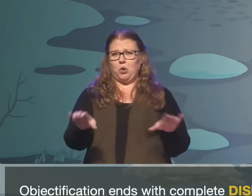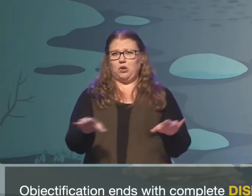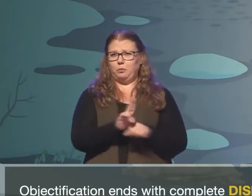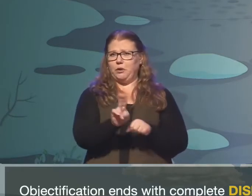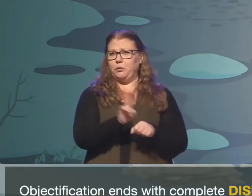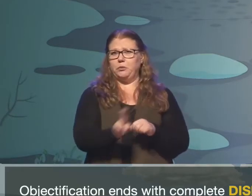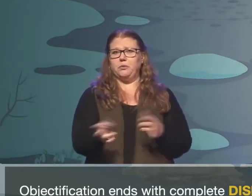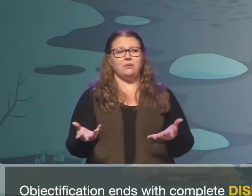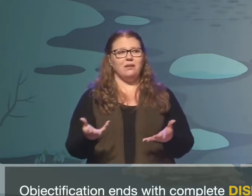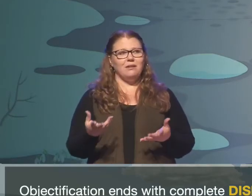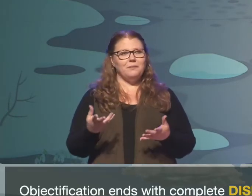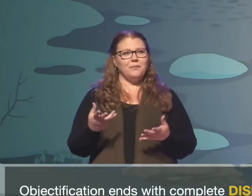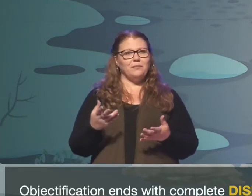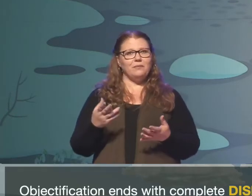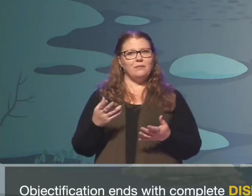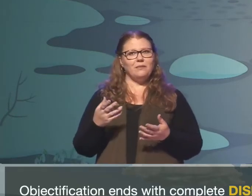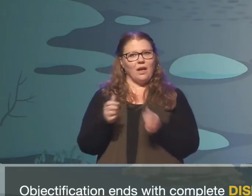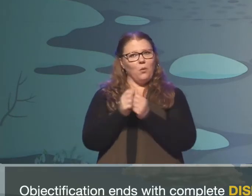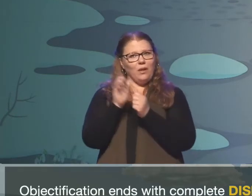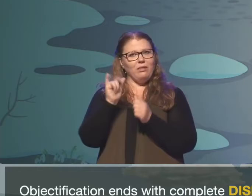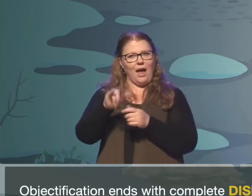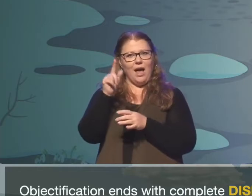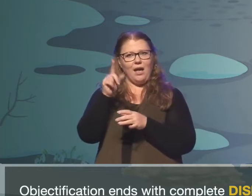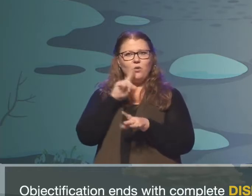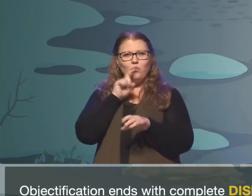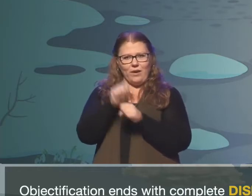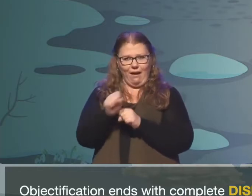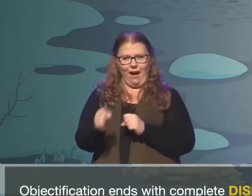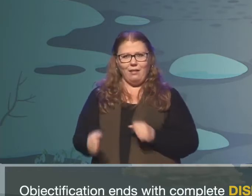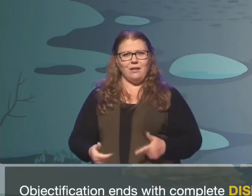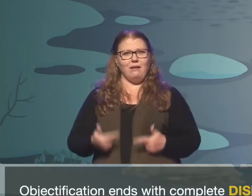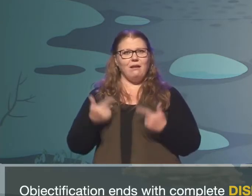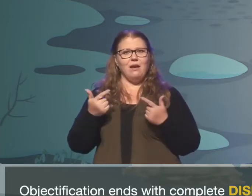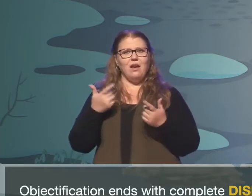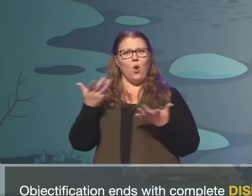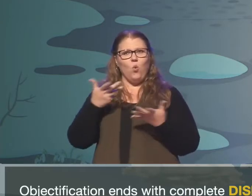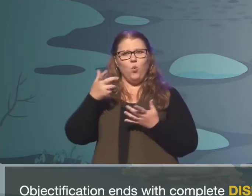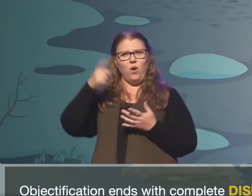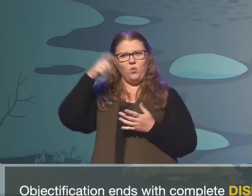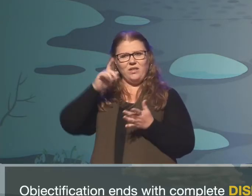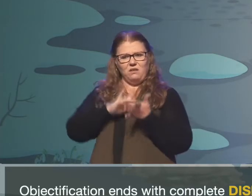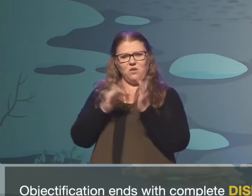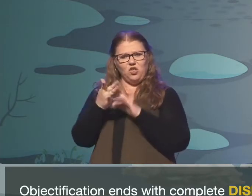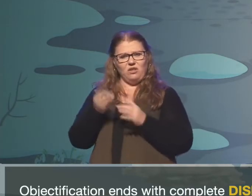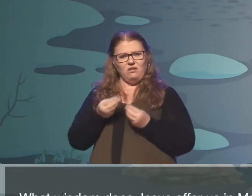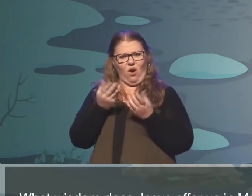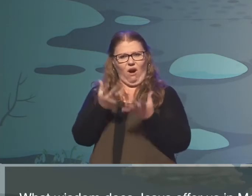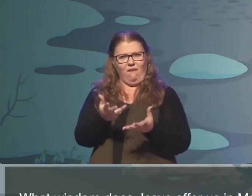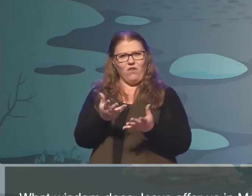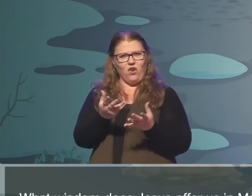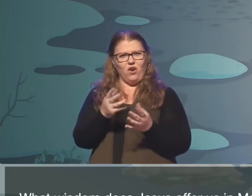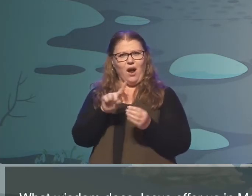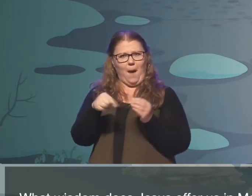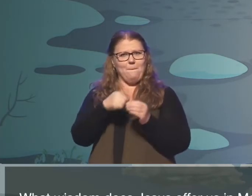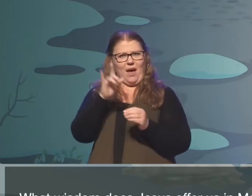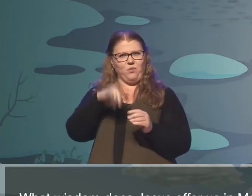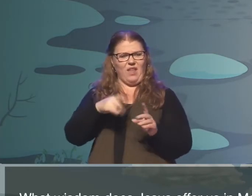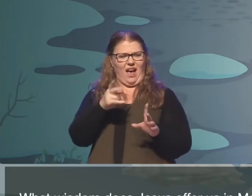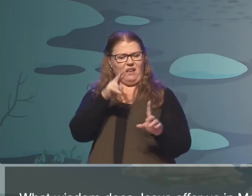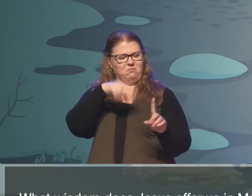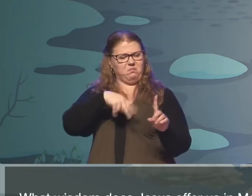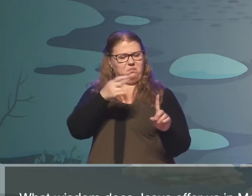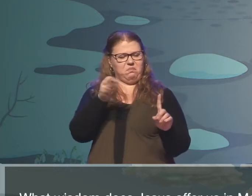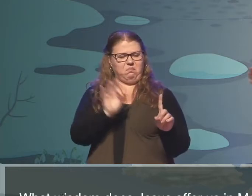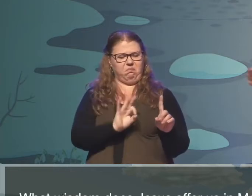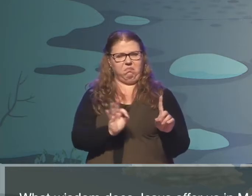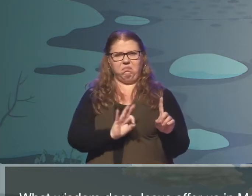the question I have is, given this reality, what wisdom does Jesus offer us around the objectification of people? And I want to look